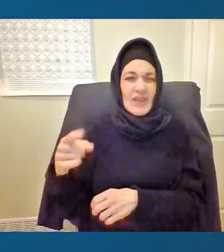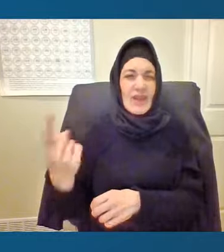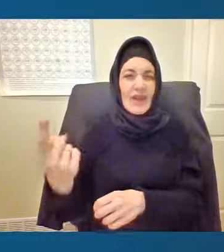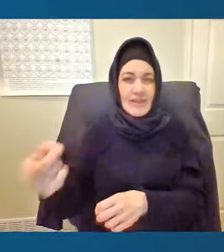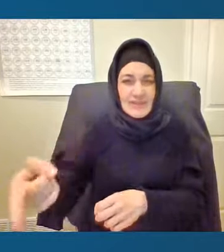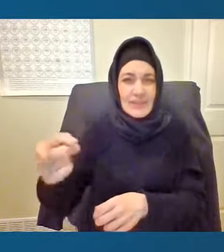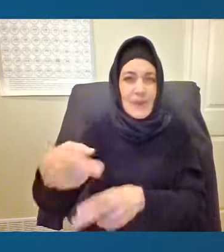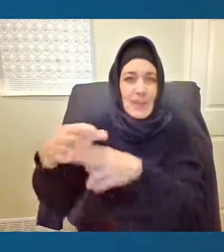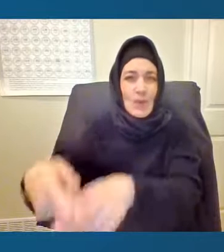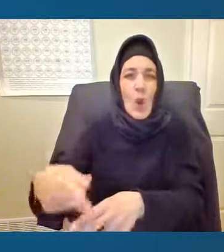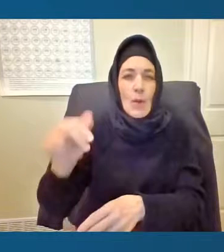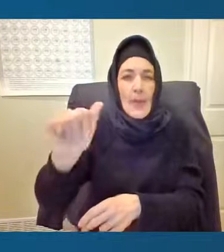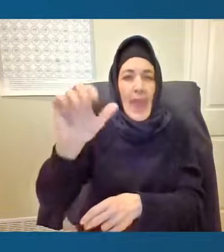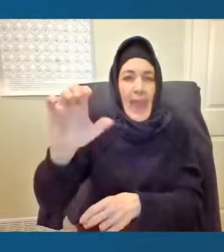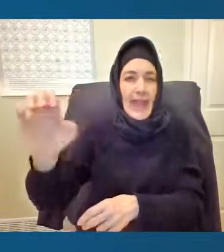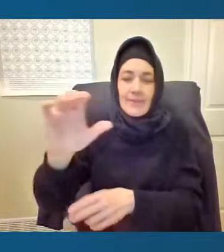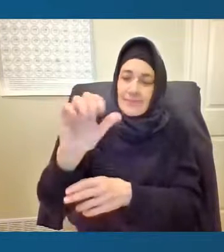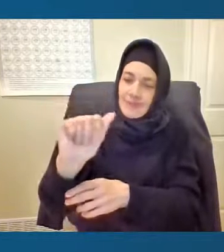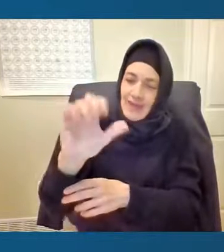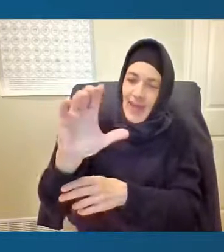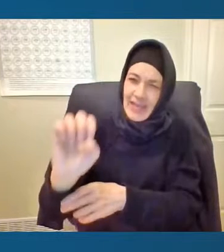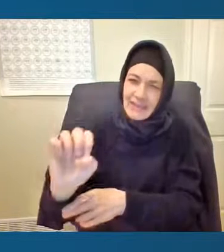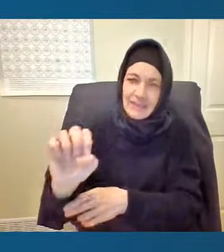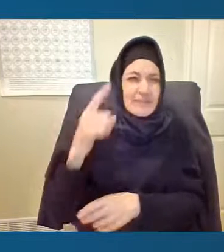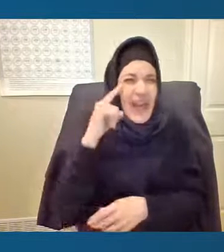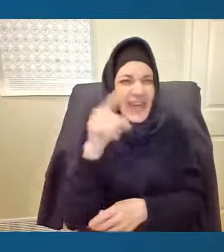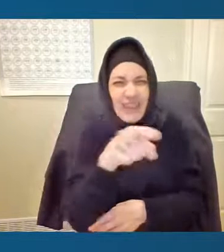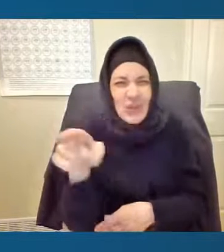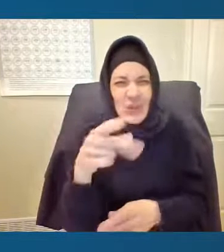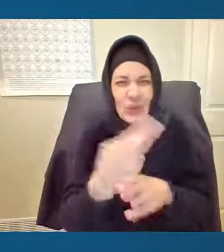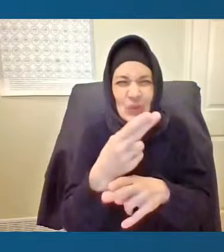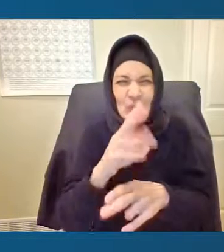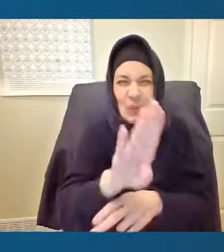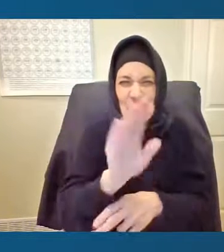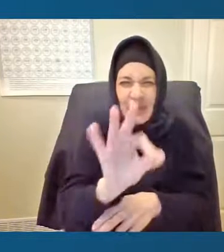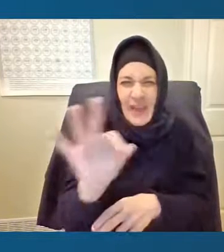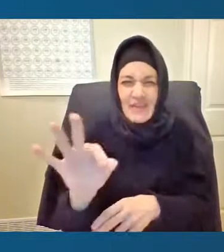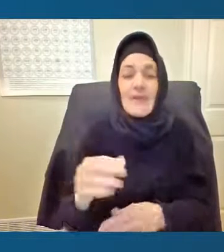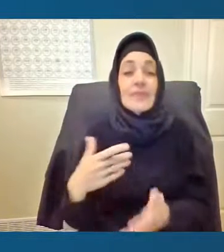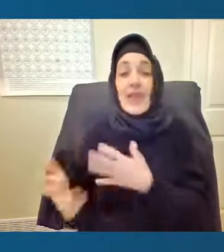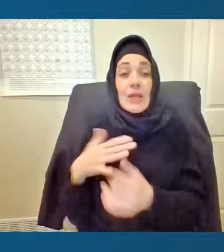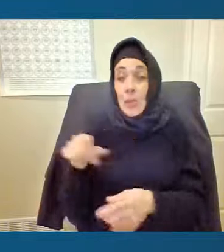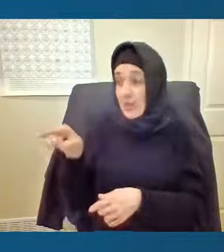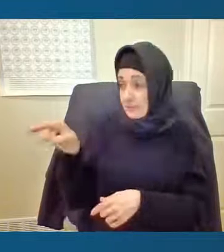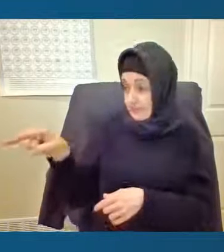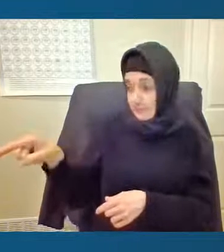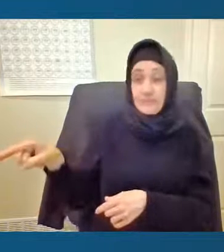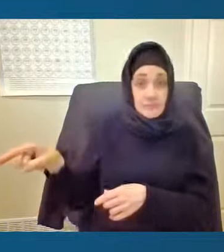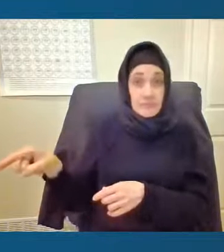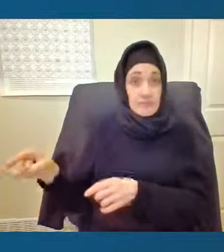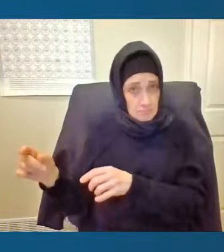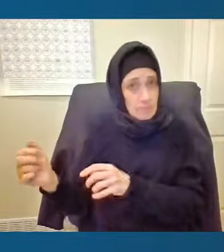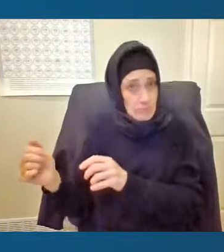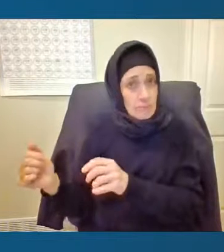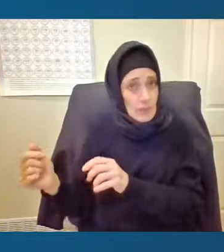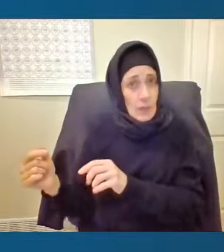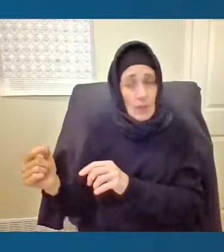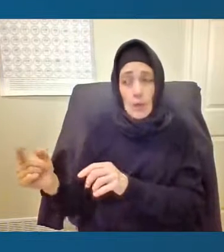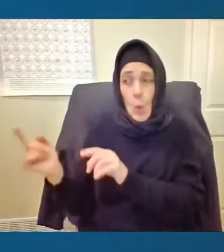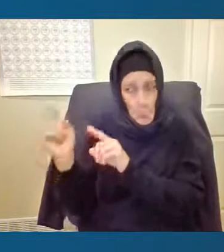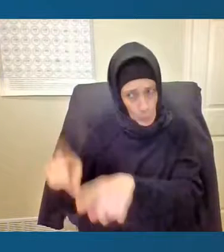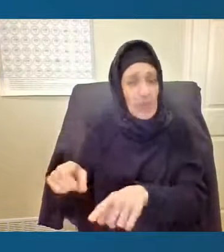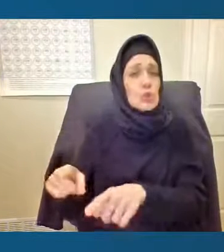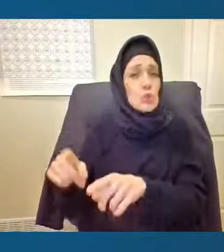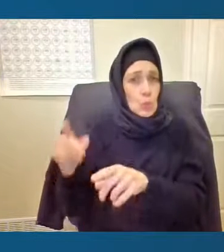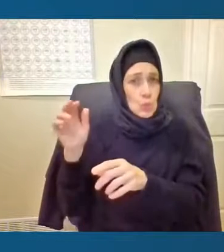whatever. What do y'all call it? Whatever. Anyways, he's right next to me. He had went to the halaqa too, all right? So he's next to me,